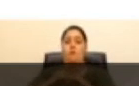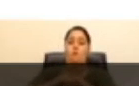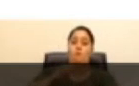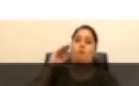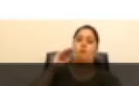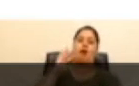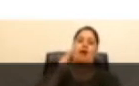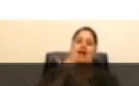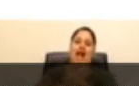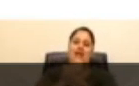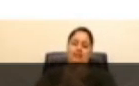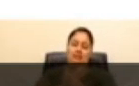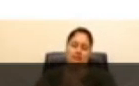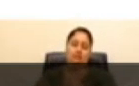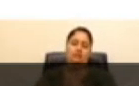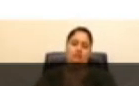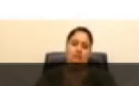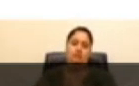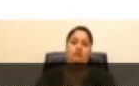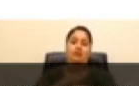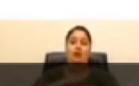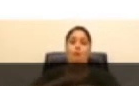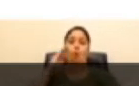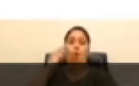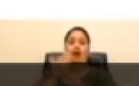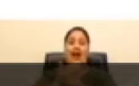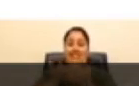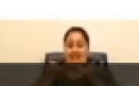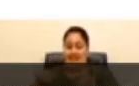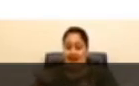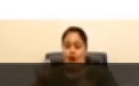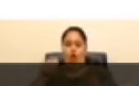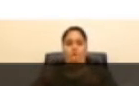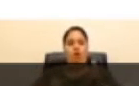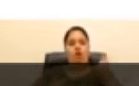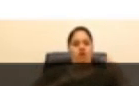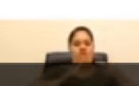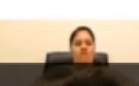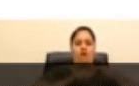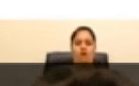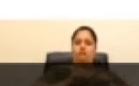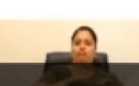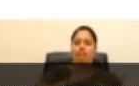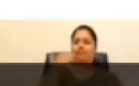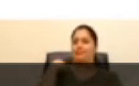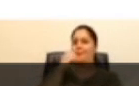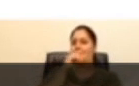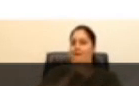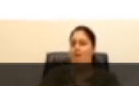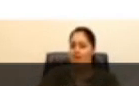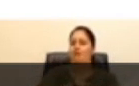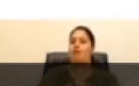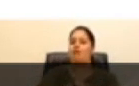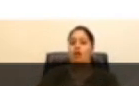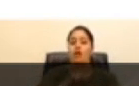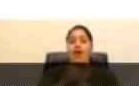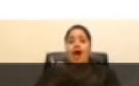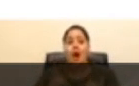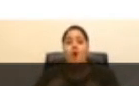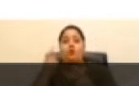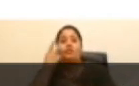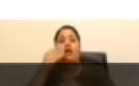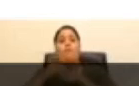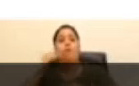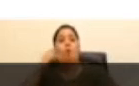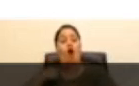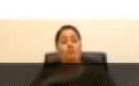increase than we did during our first wave. We're also seeing more hospitalizations, and the deaths are at least